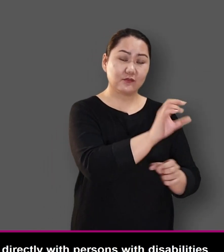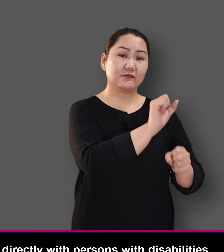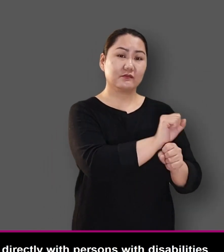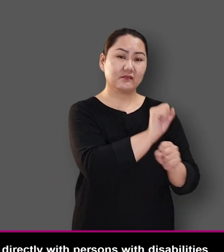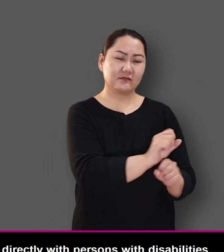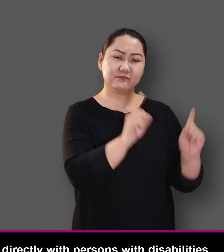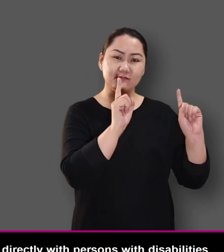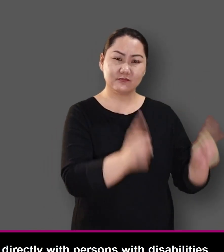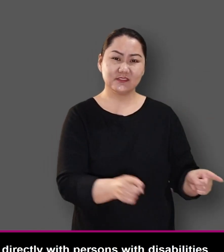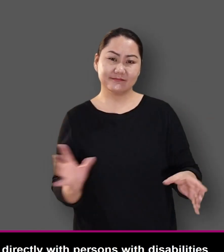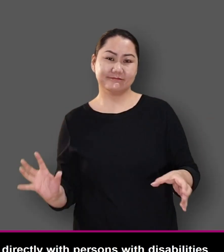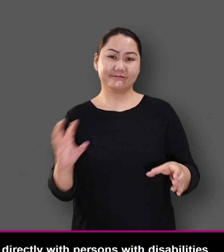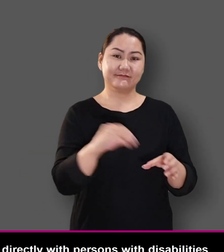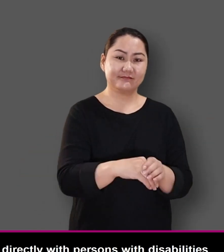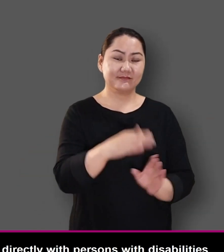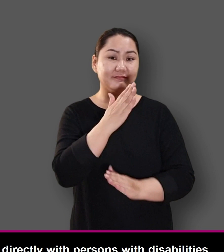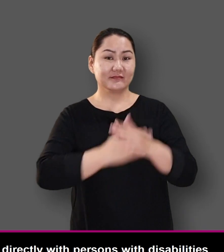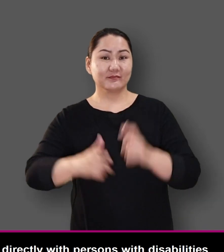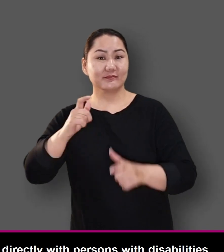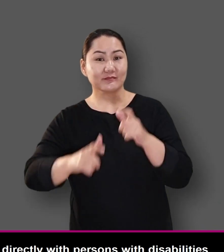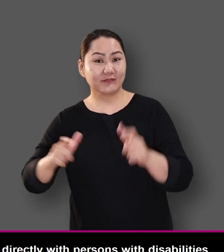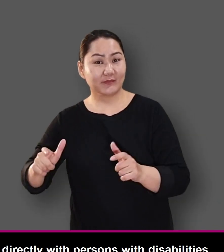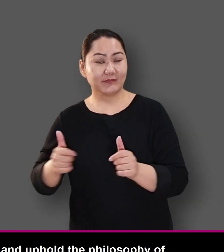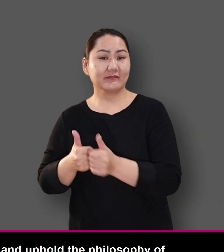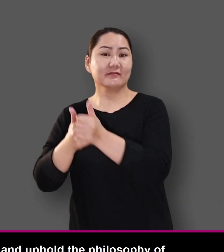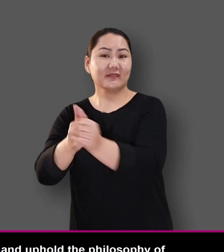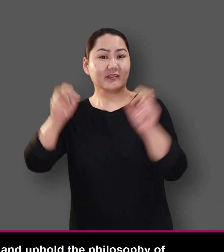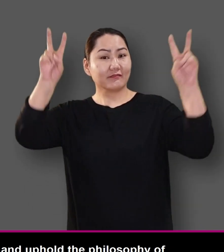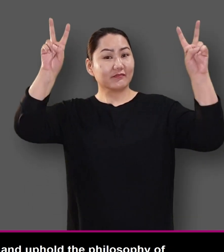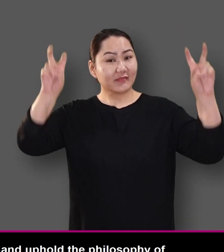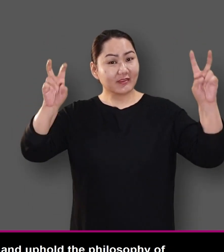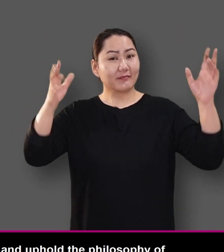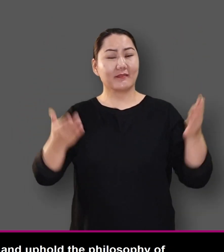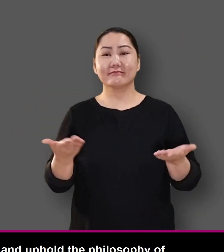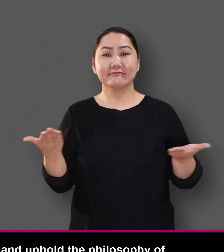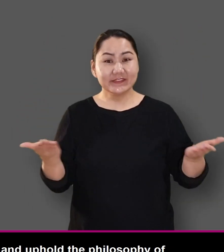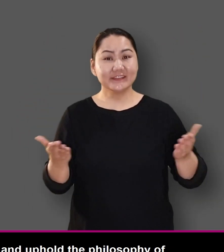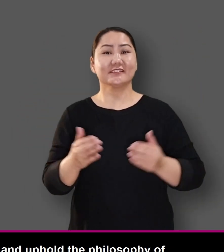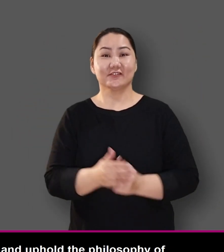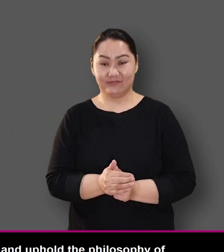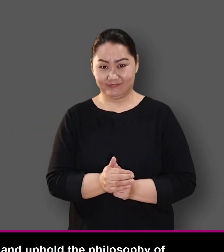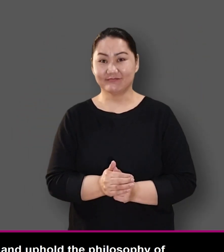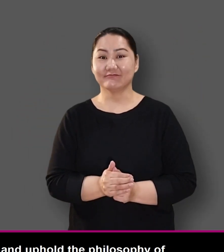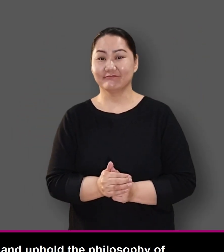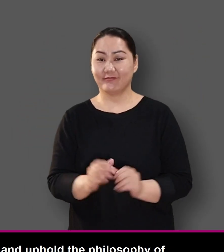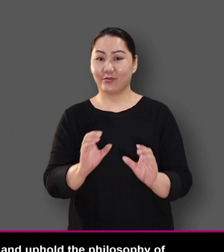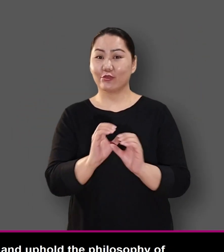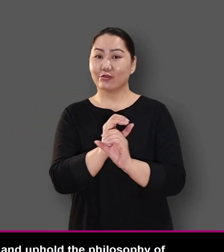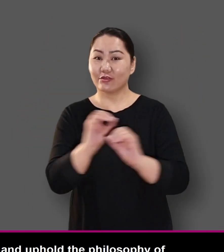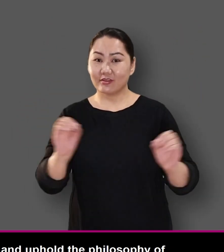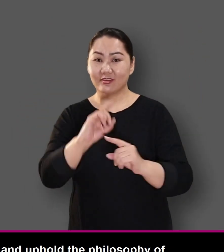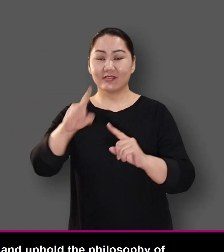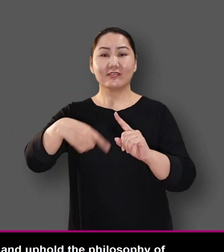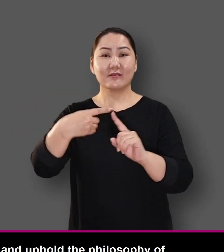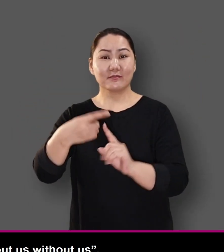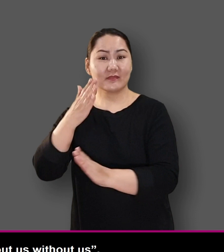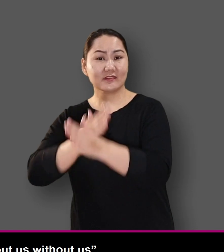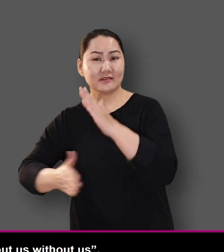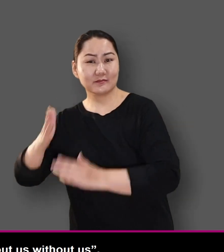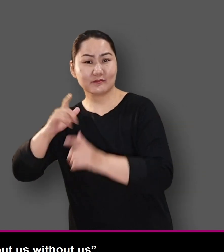directly with persons with disabilities in our policy influencing and uphold the philosophy of nothing about